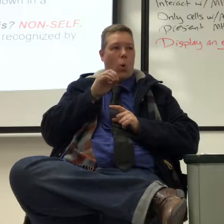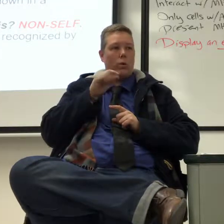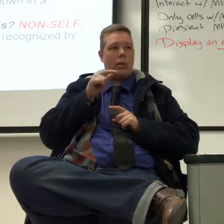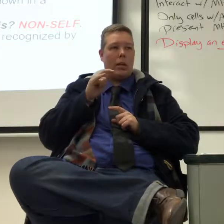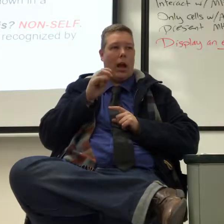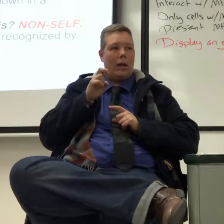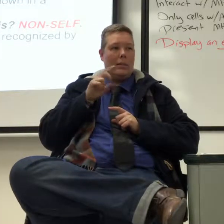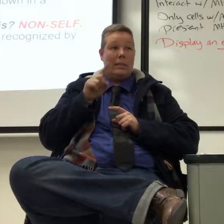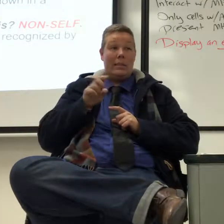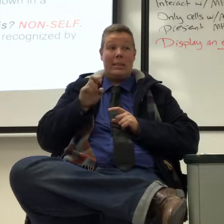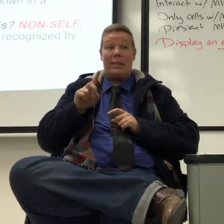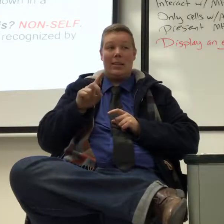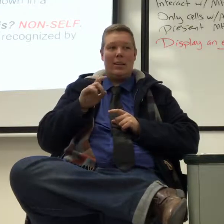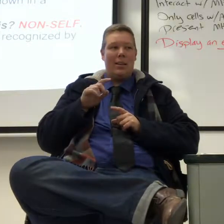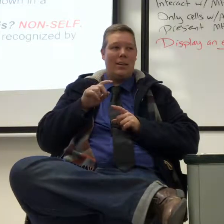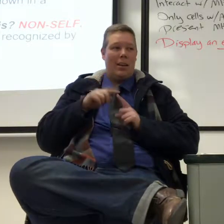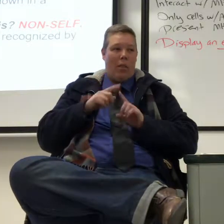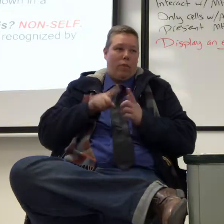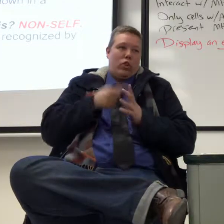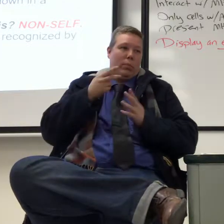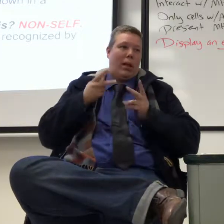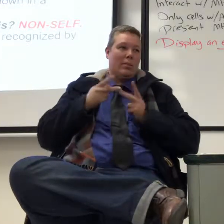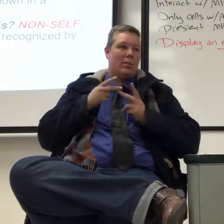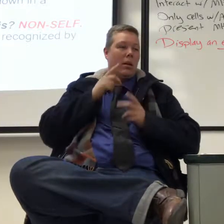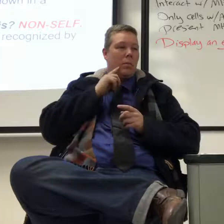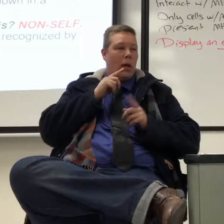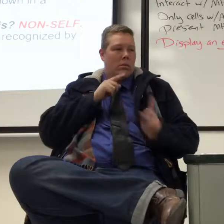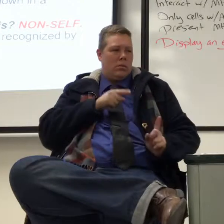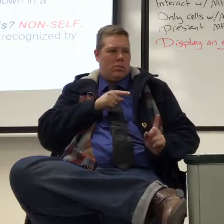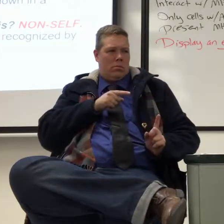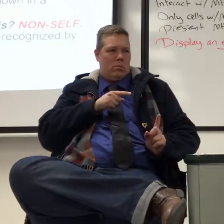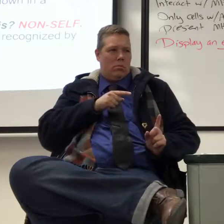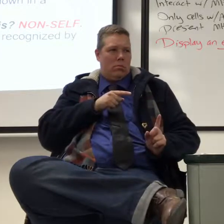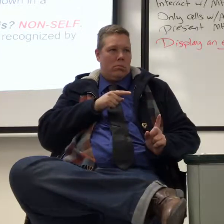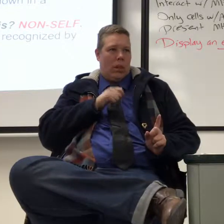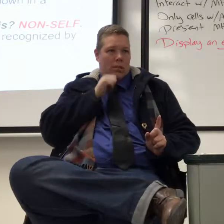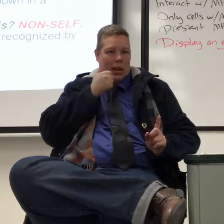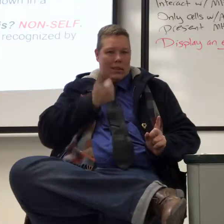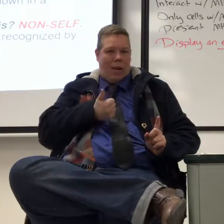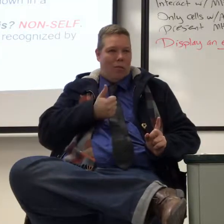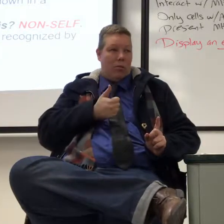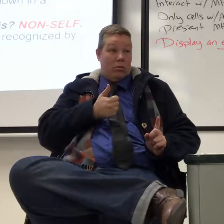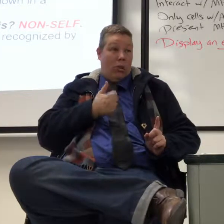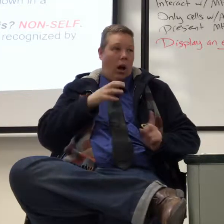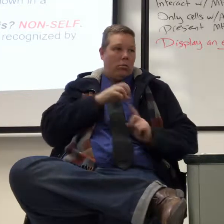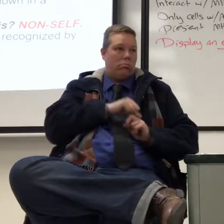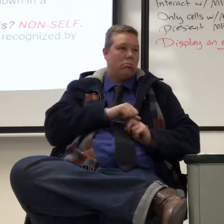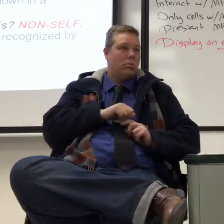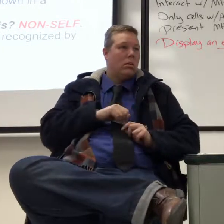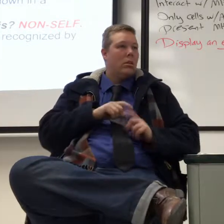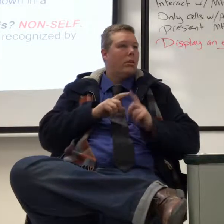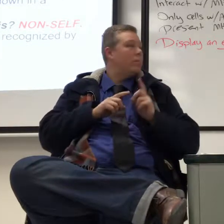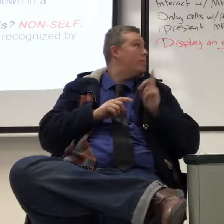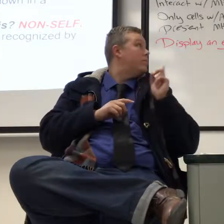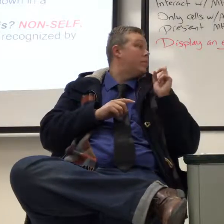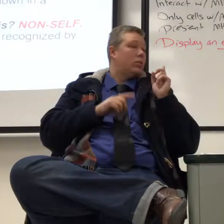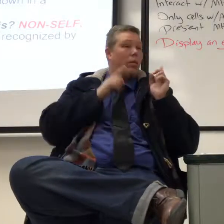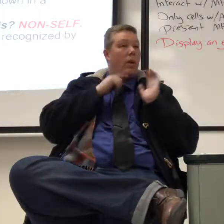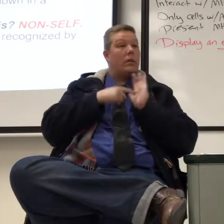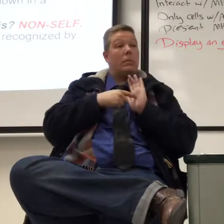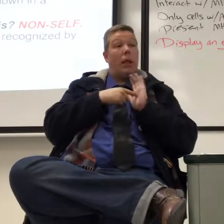place. It's an exogenous antigen that they've eaten. So when they display a